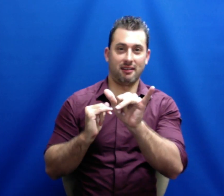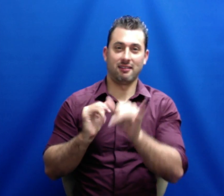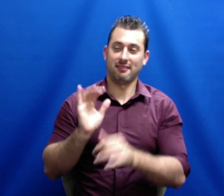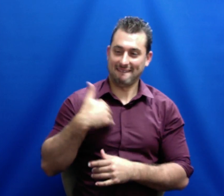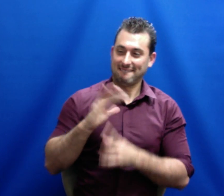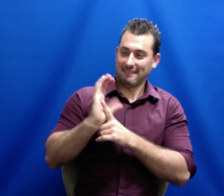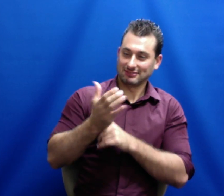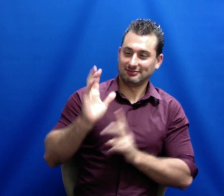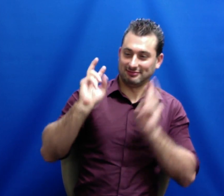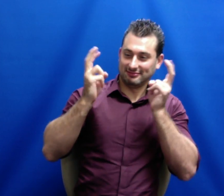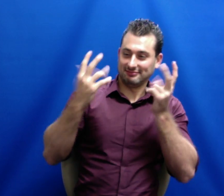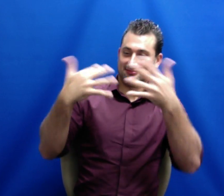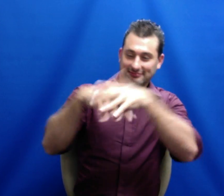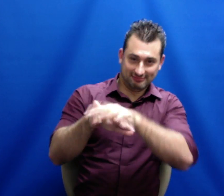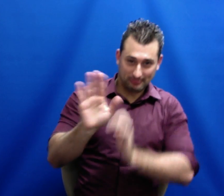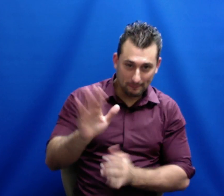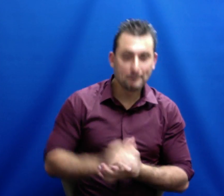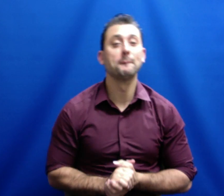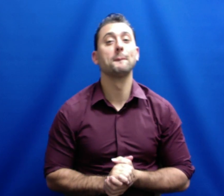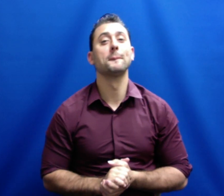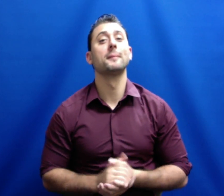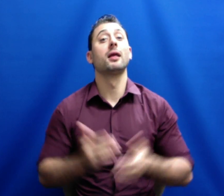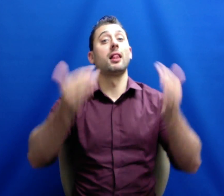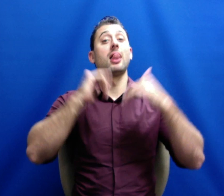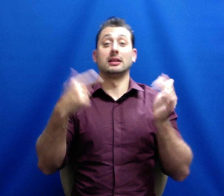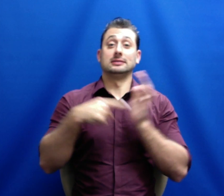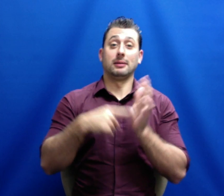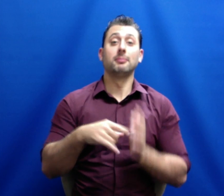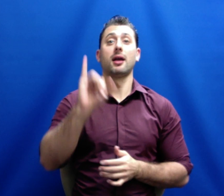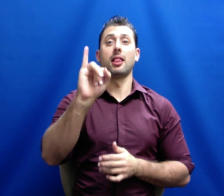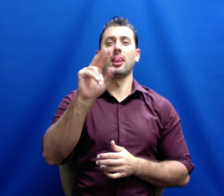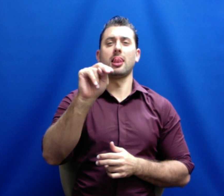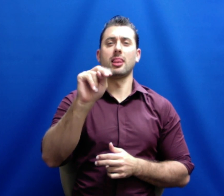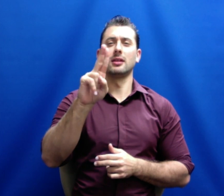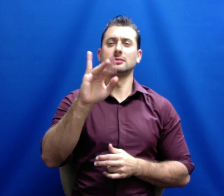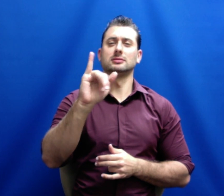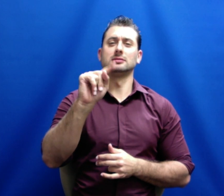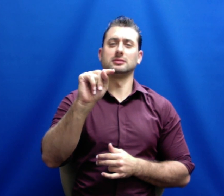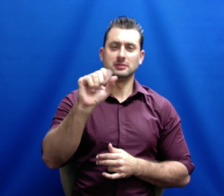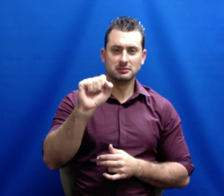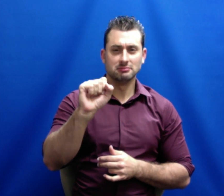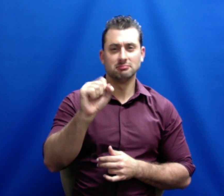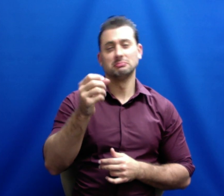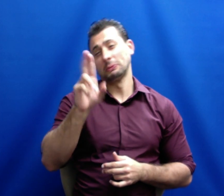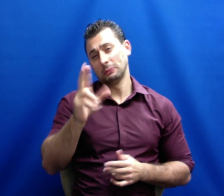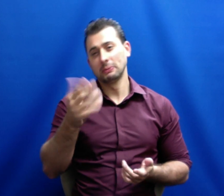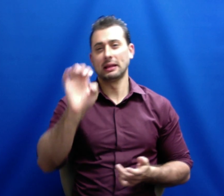lens, there's cultural influence on that. Let's take another example for the Inuit culture, also known